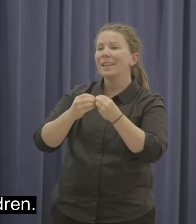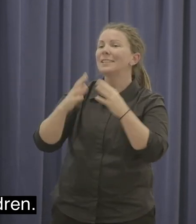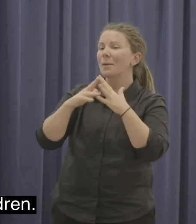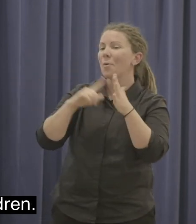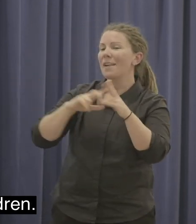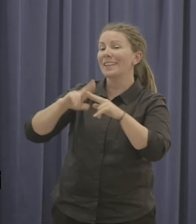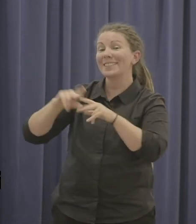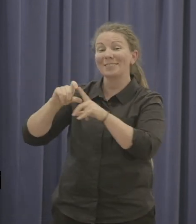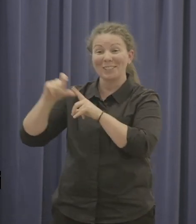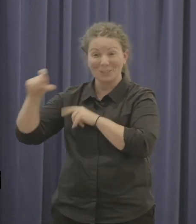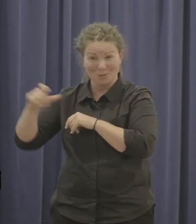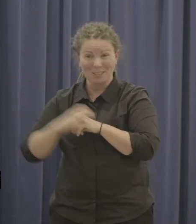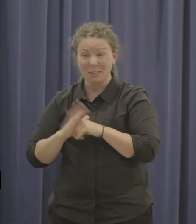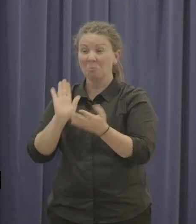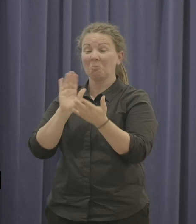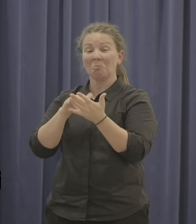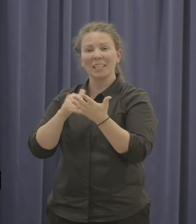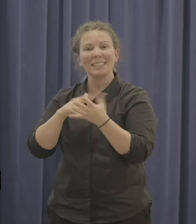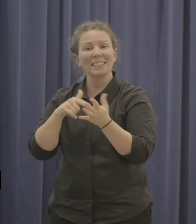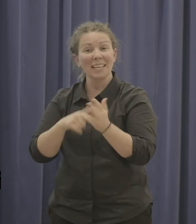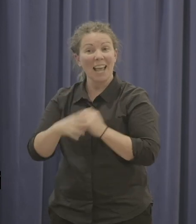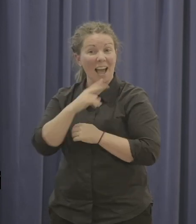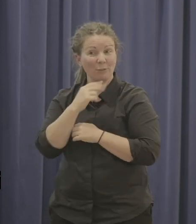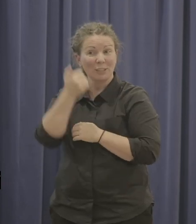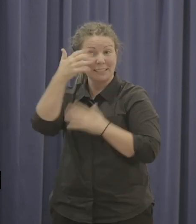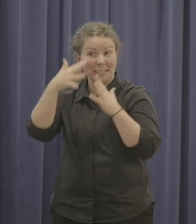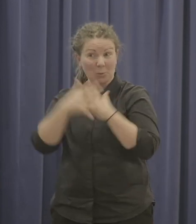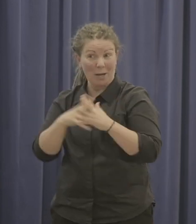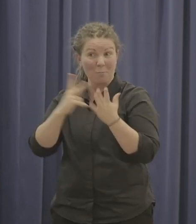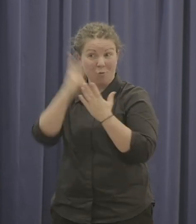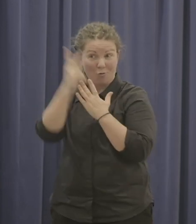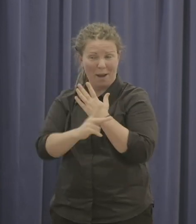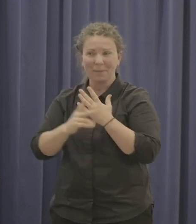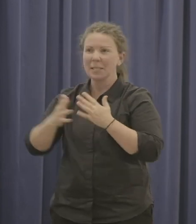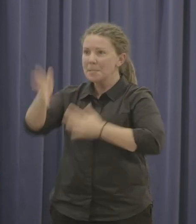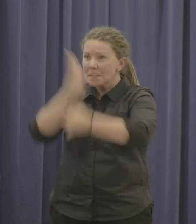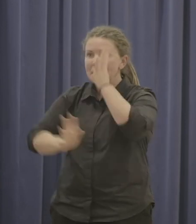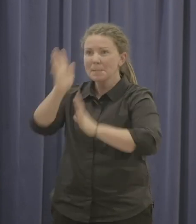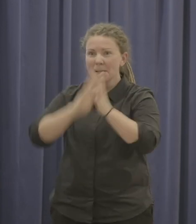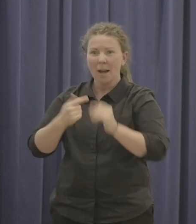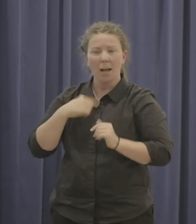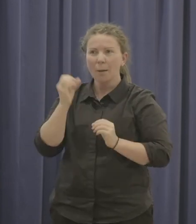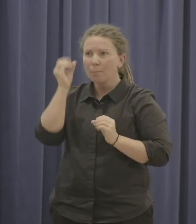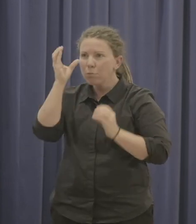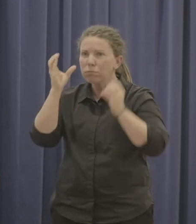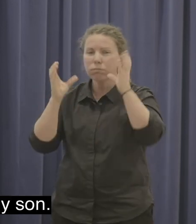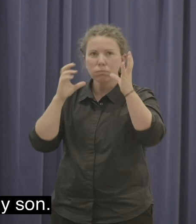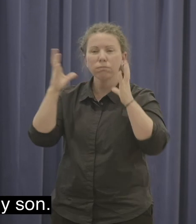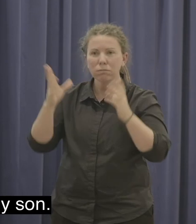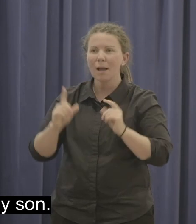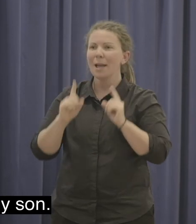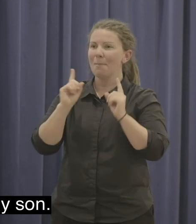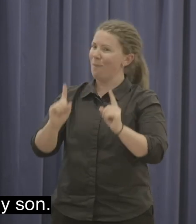Children. We attended each Saturday afternoon for 6 weeks, and the lessons not only boosted my knowledge, but